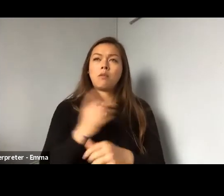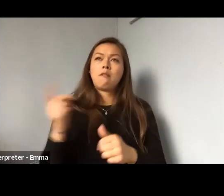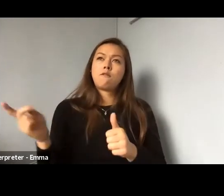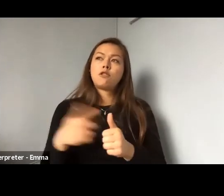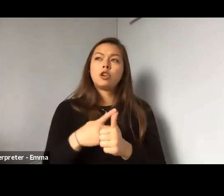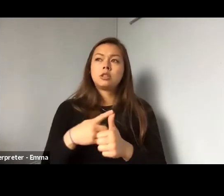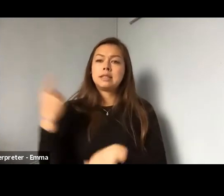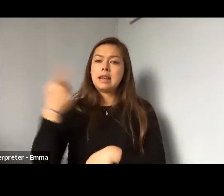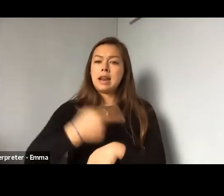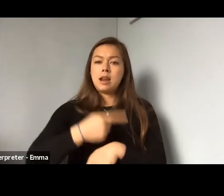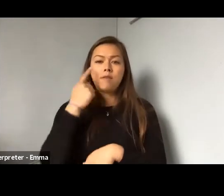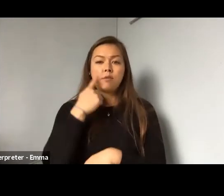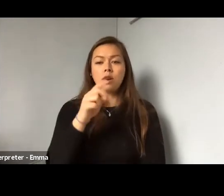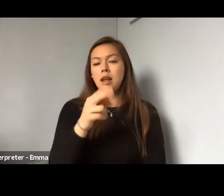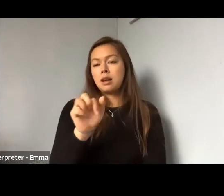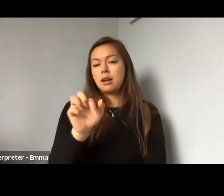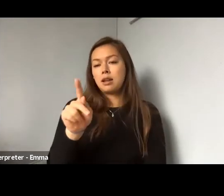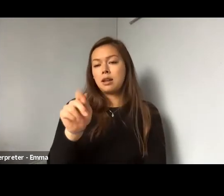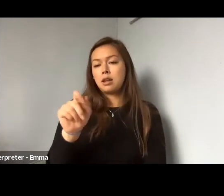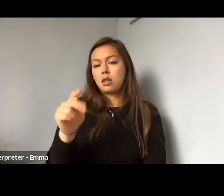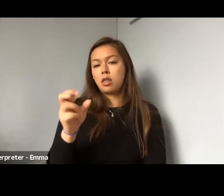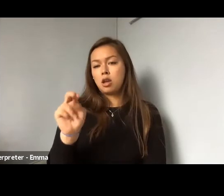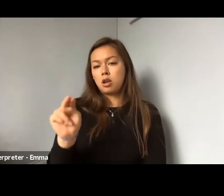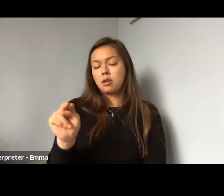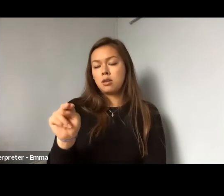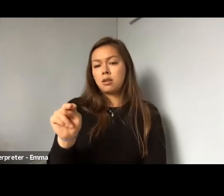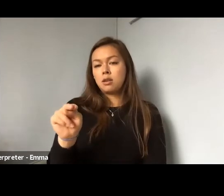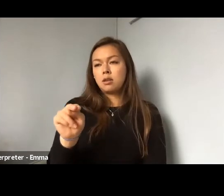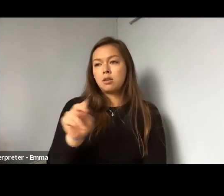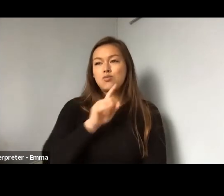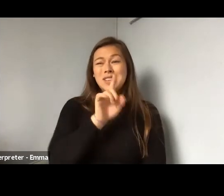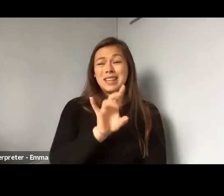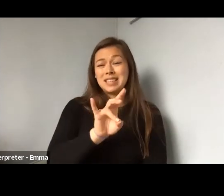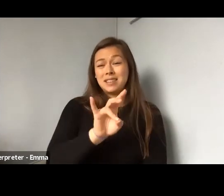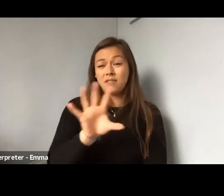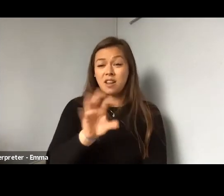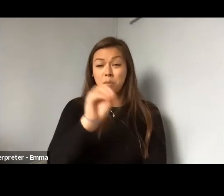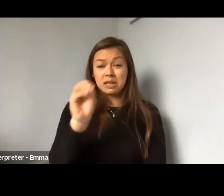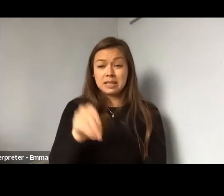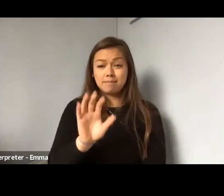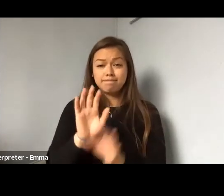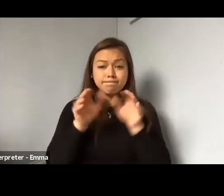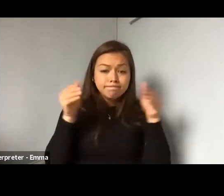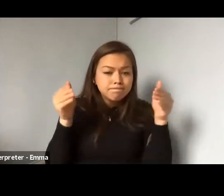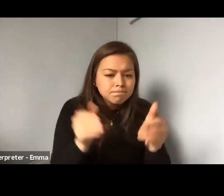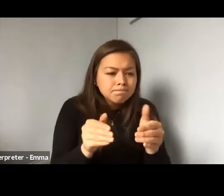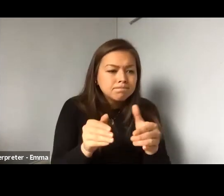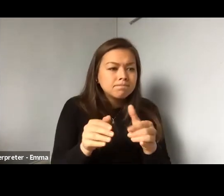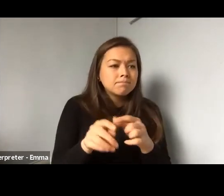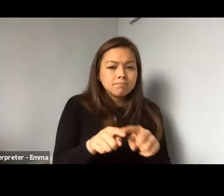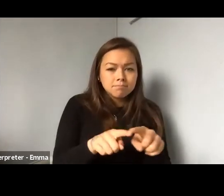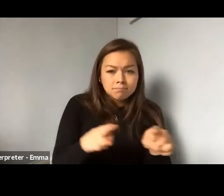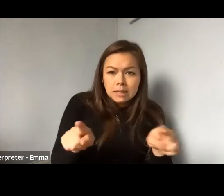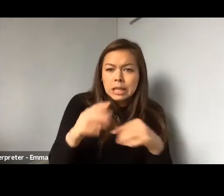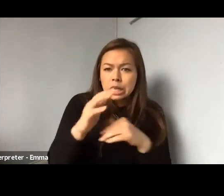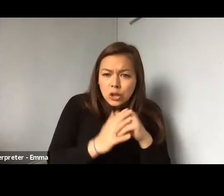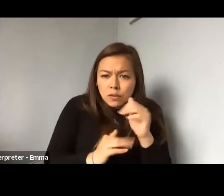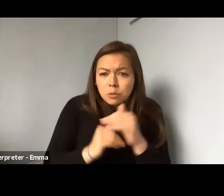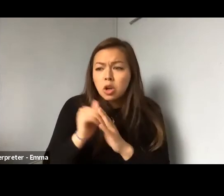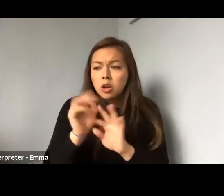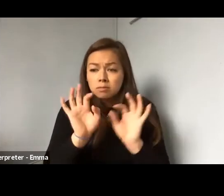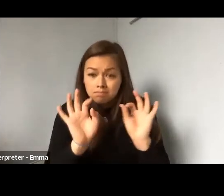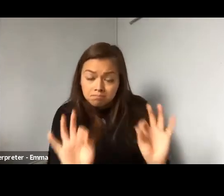was devoted probably around 75% to just getting folks comfortable and working through activities together